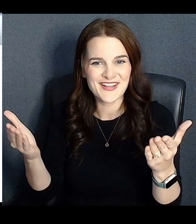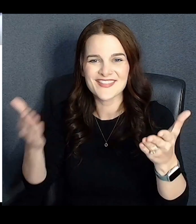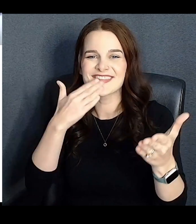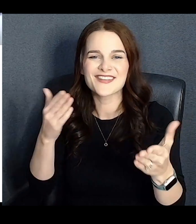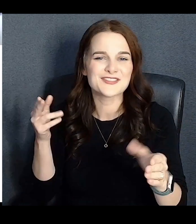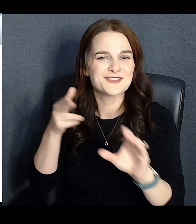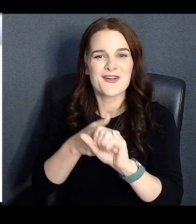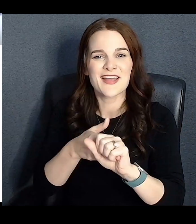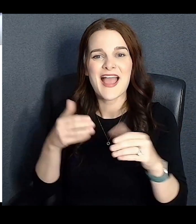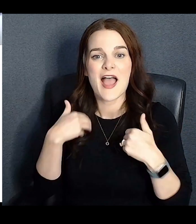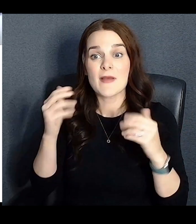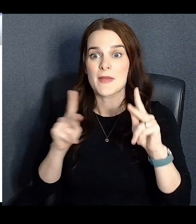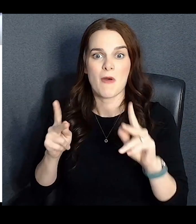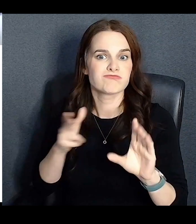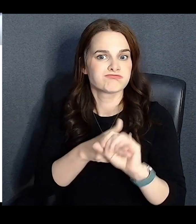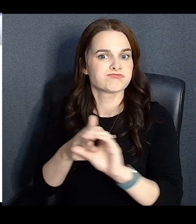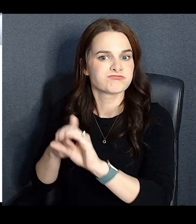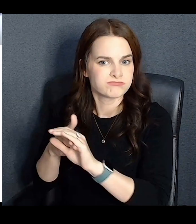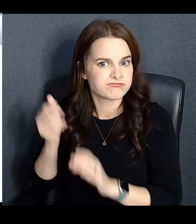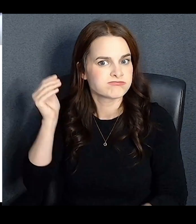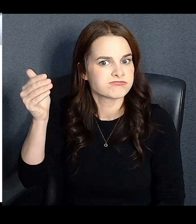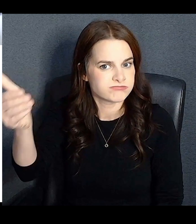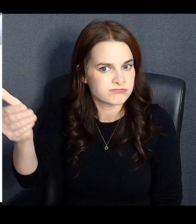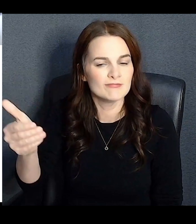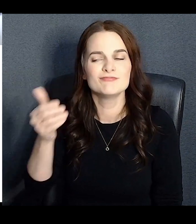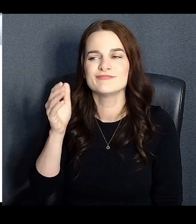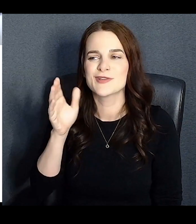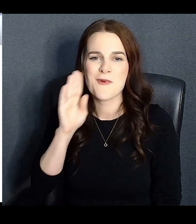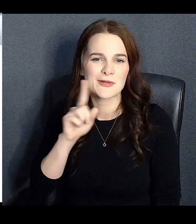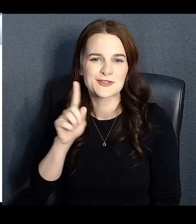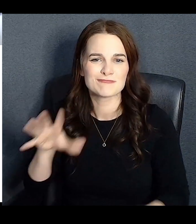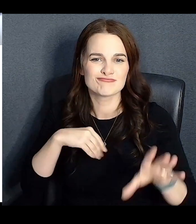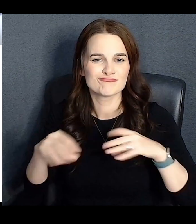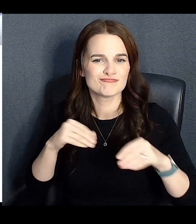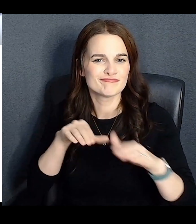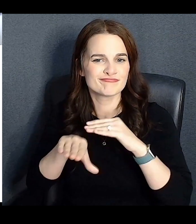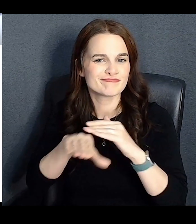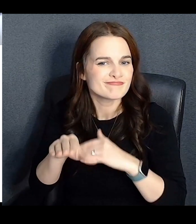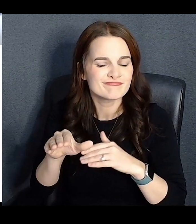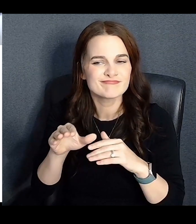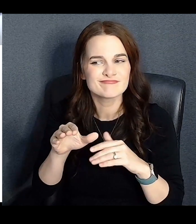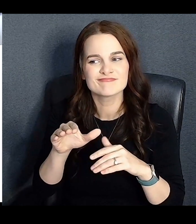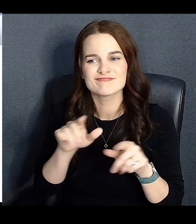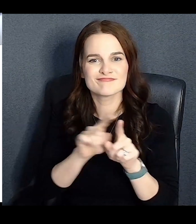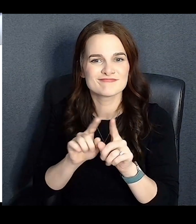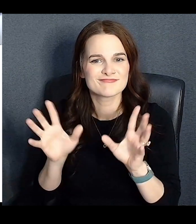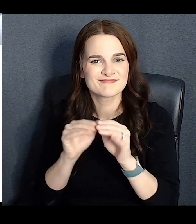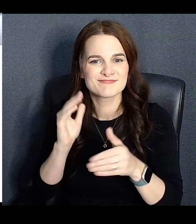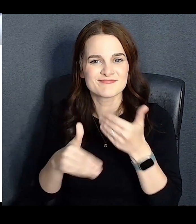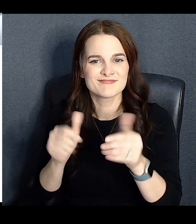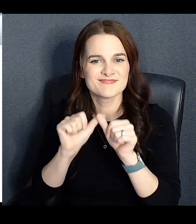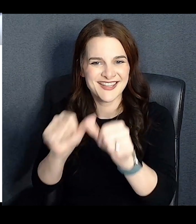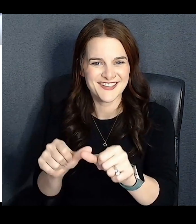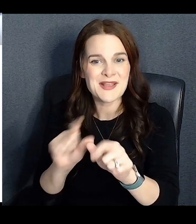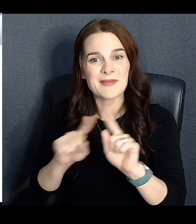Awesome. Hi, everyone. Thank you for joining. I think we're going to have some people rolling in as well, so we'll make sure that we um, get people in